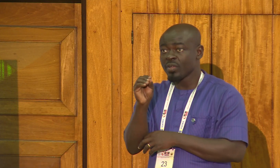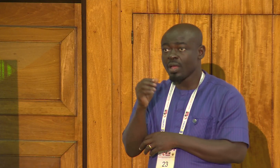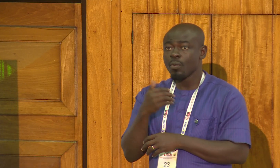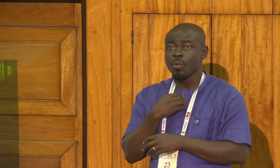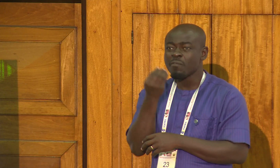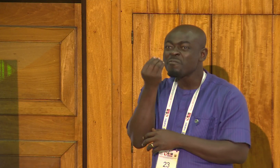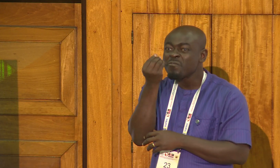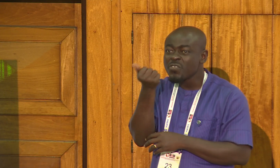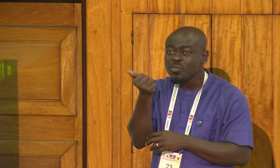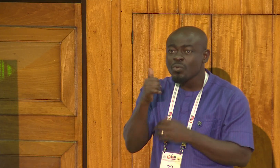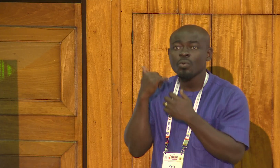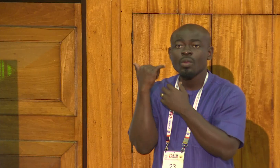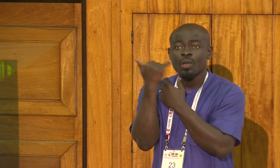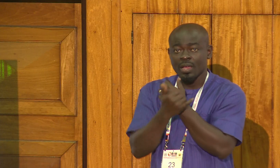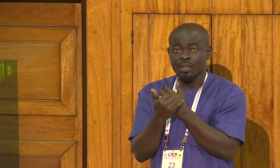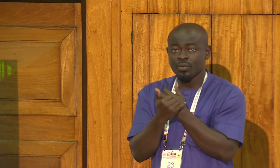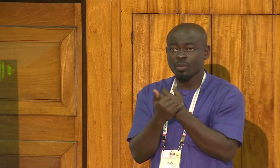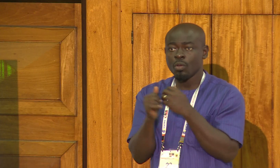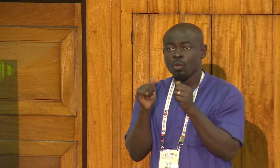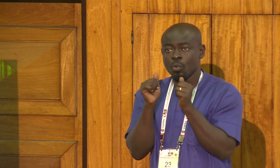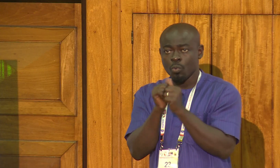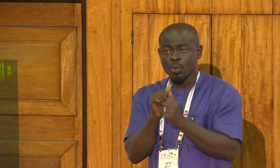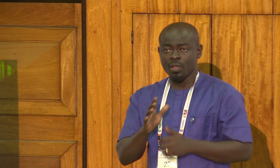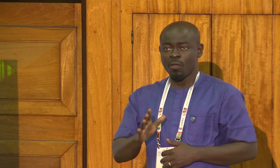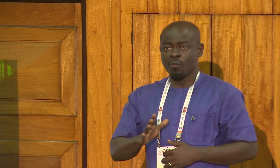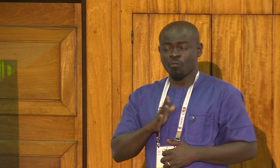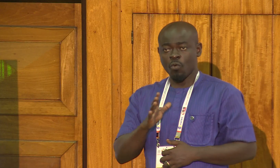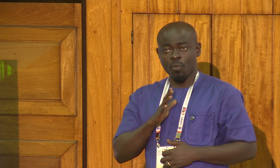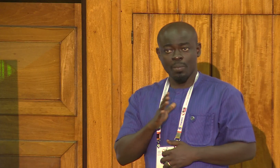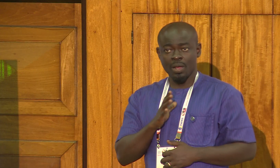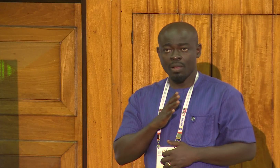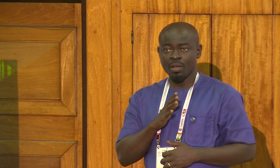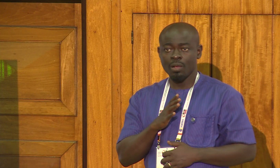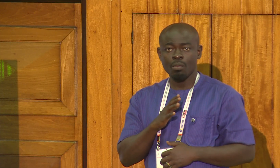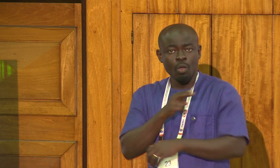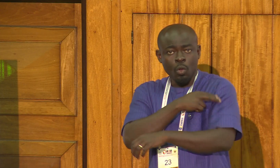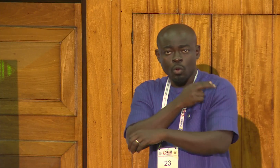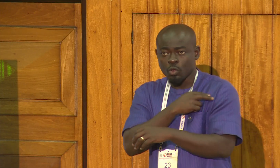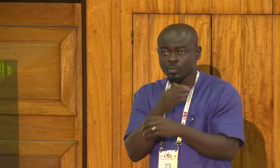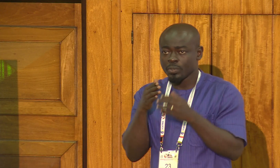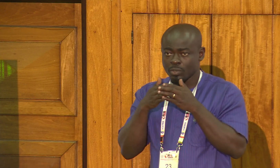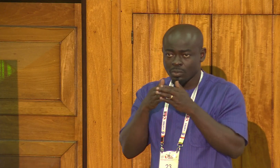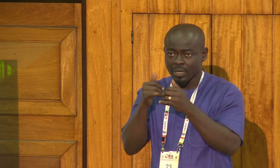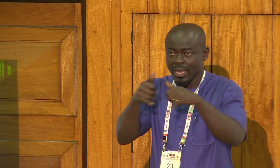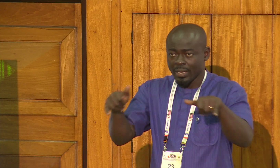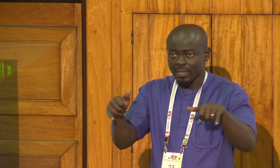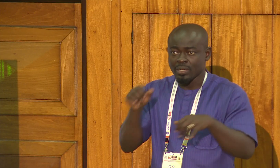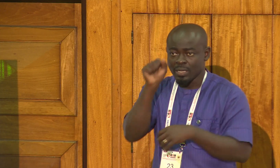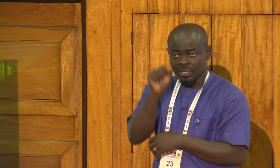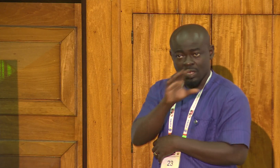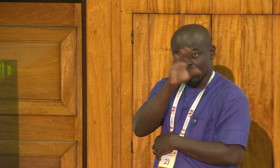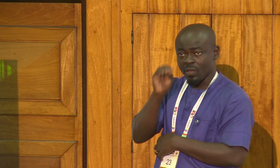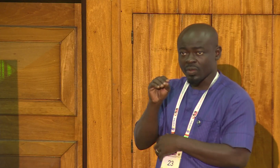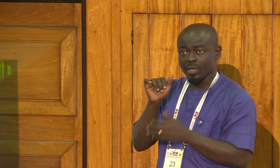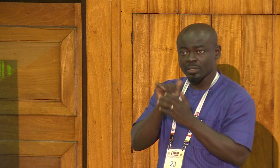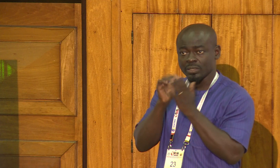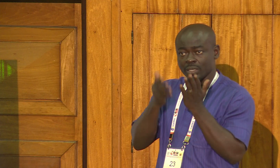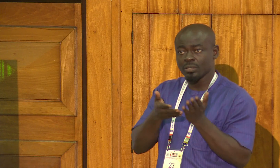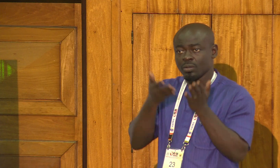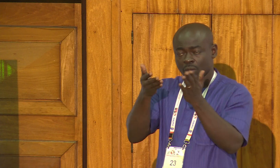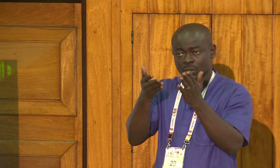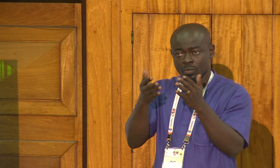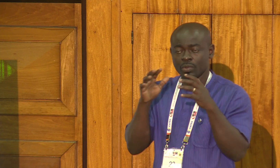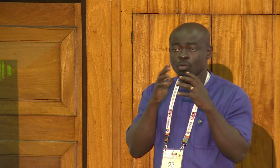few nations with formal clinical obesity guidelines. South Africa just released the first